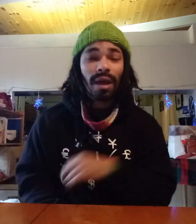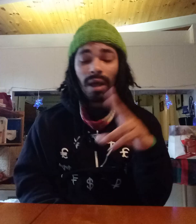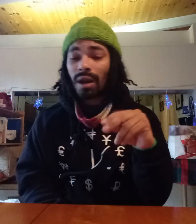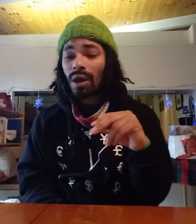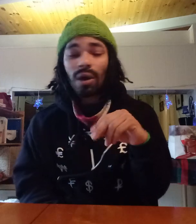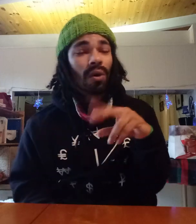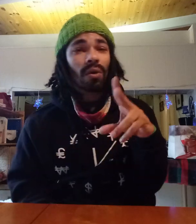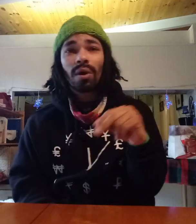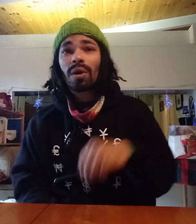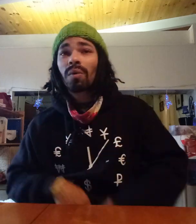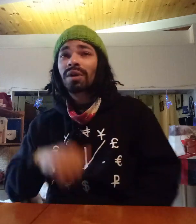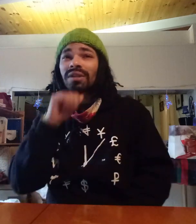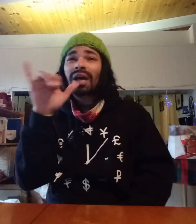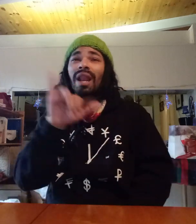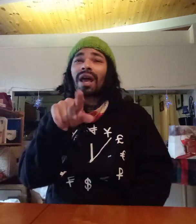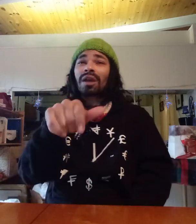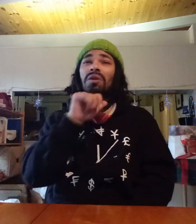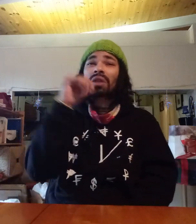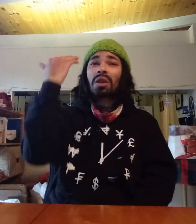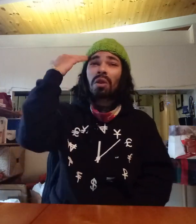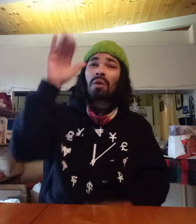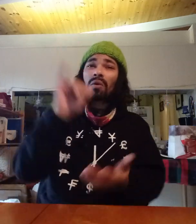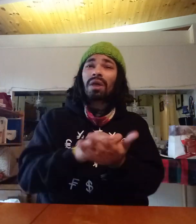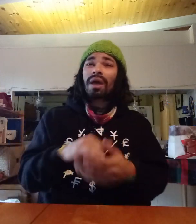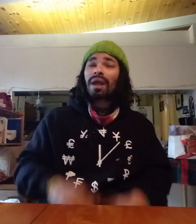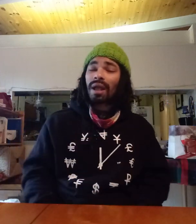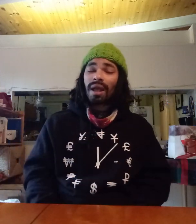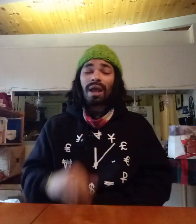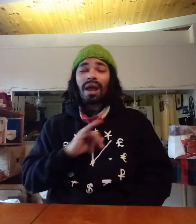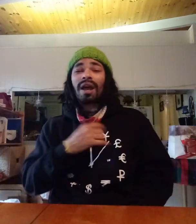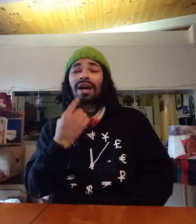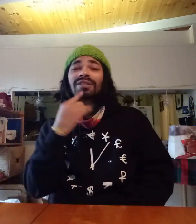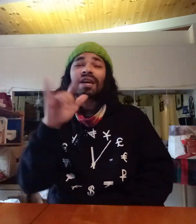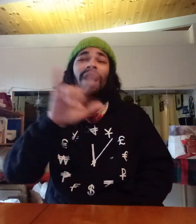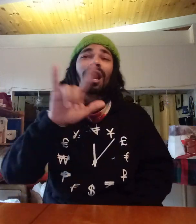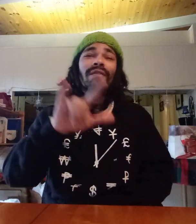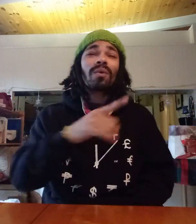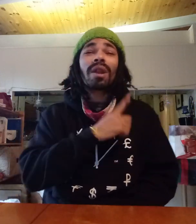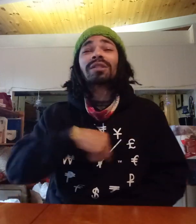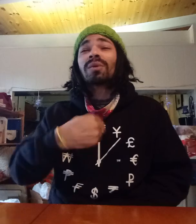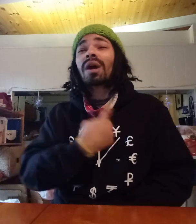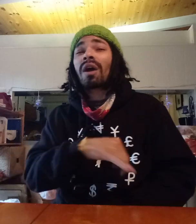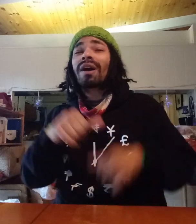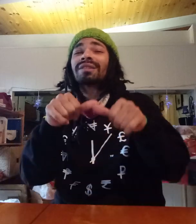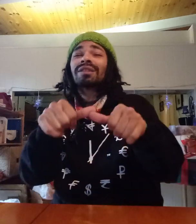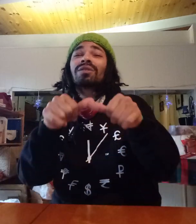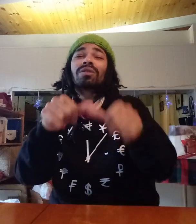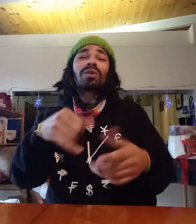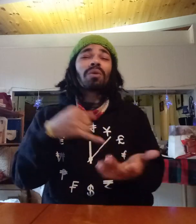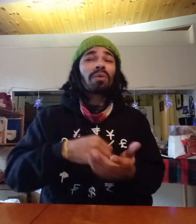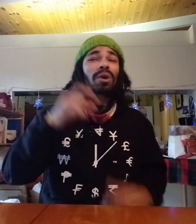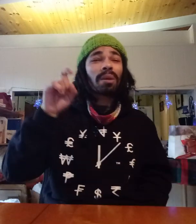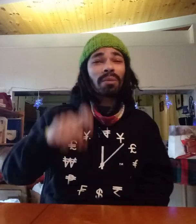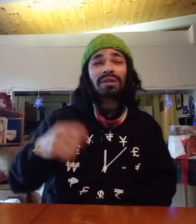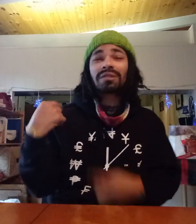yeah, no, no. It's not like you knew that. I said I love you and I swear I still do. And it must have